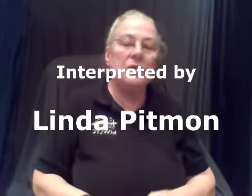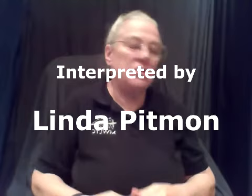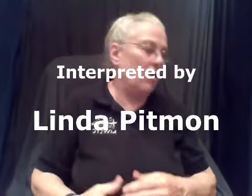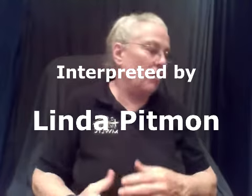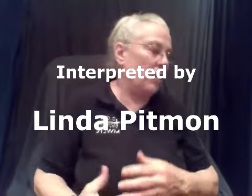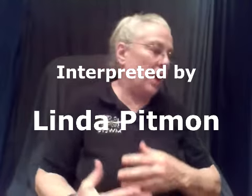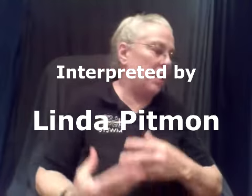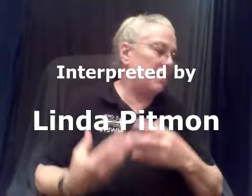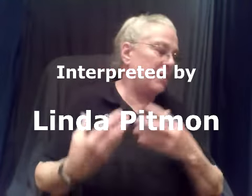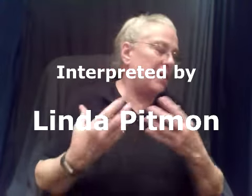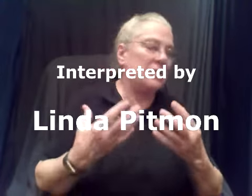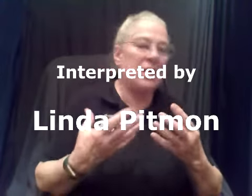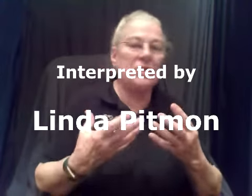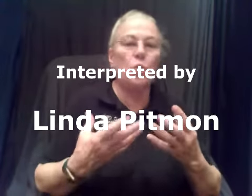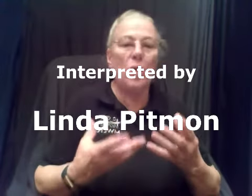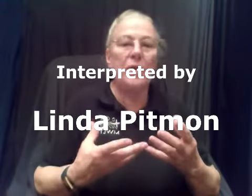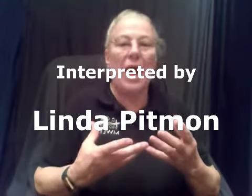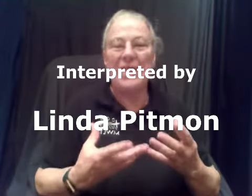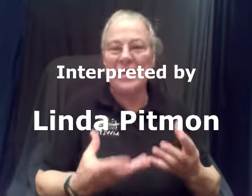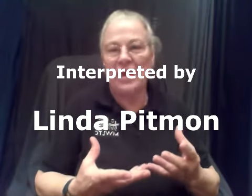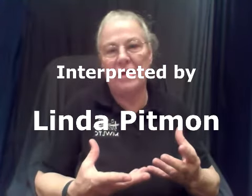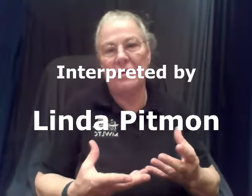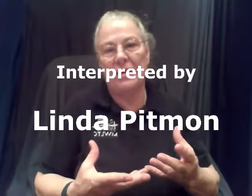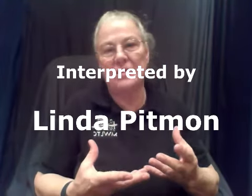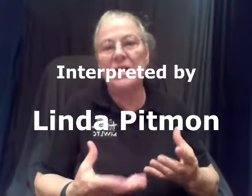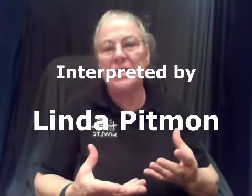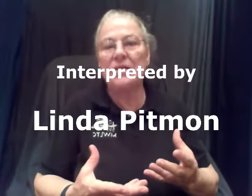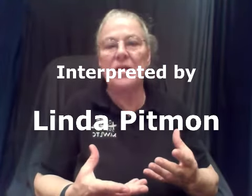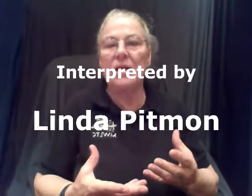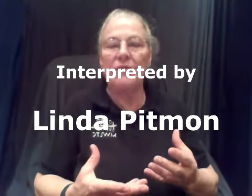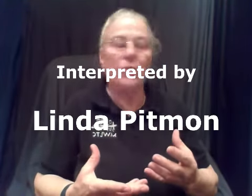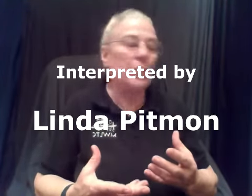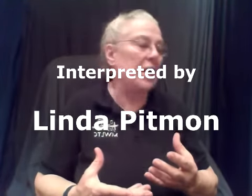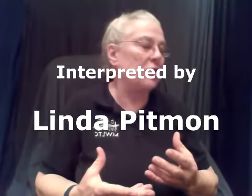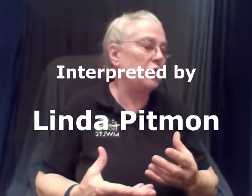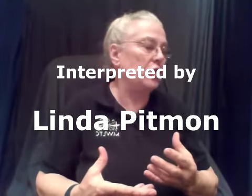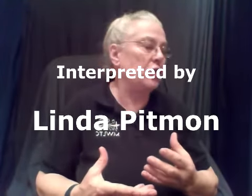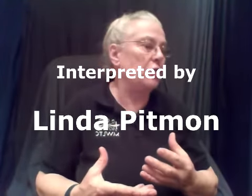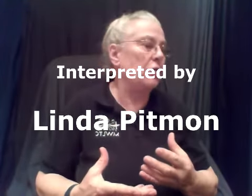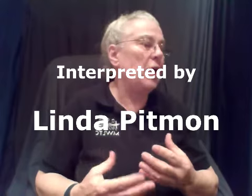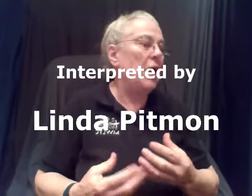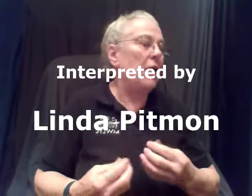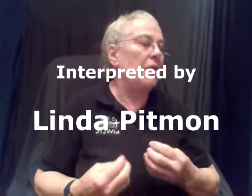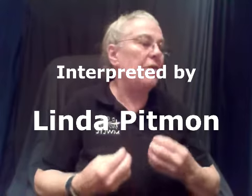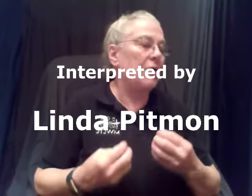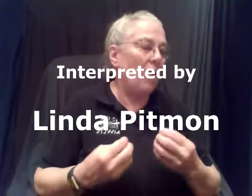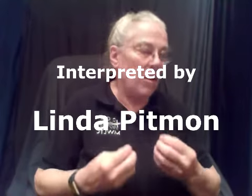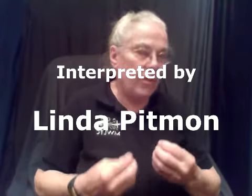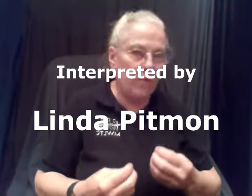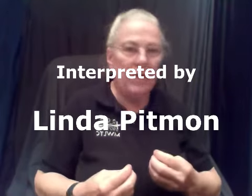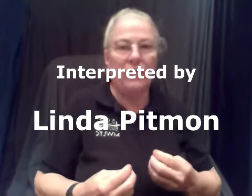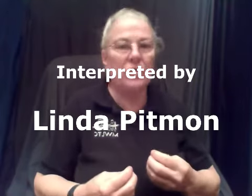so it's one I think is easy enough for beginners to do. There are 3 verses,